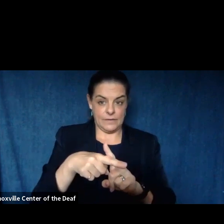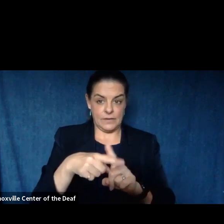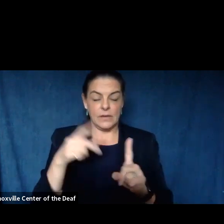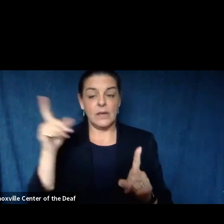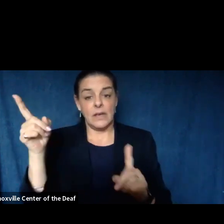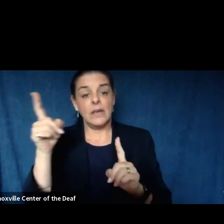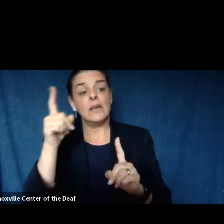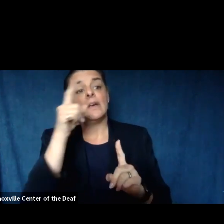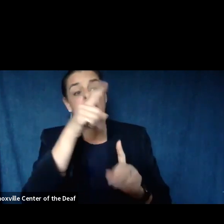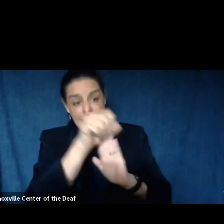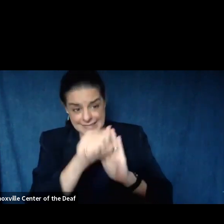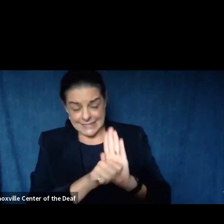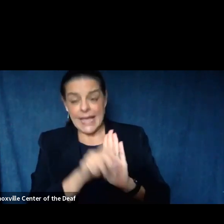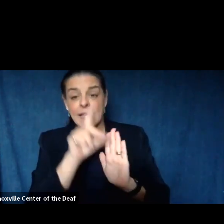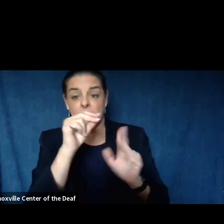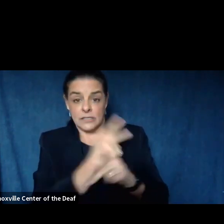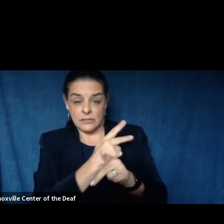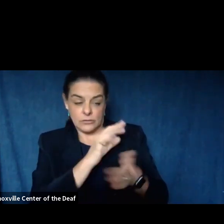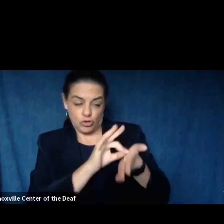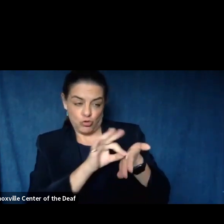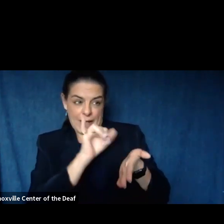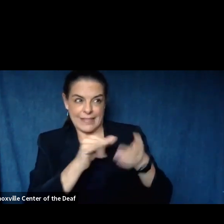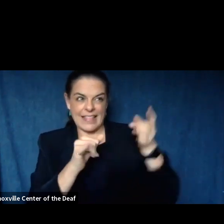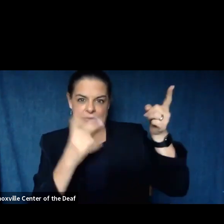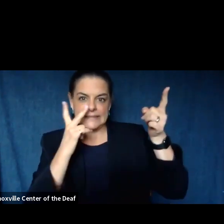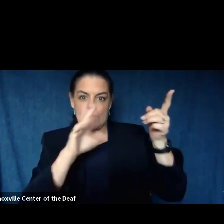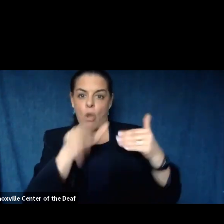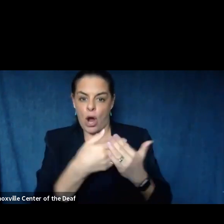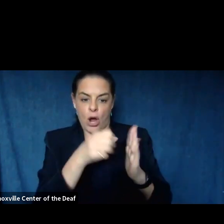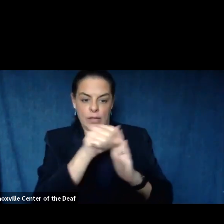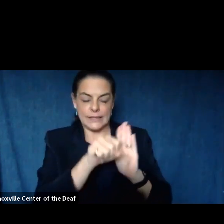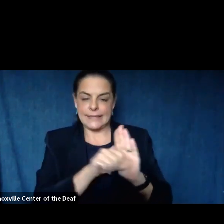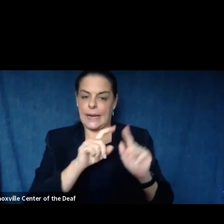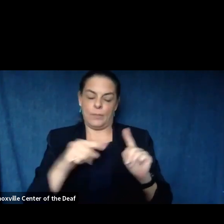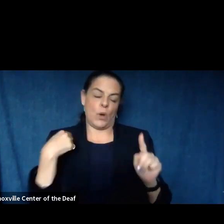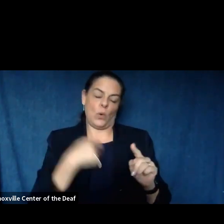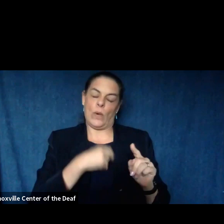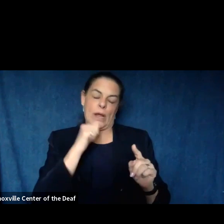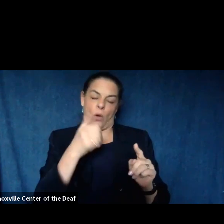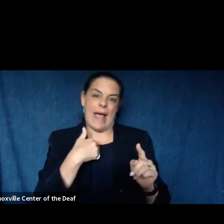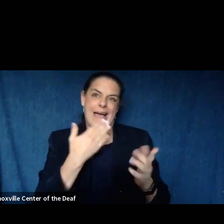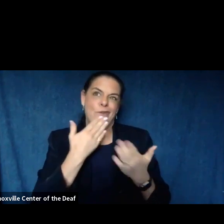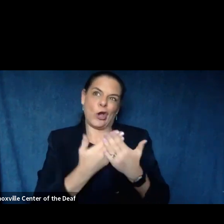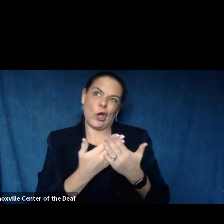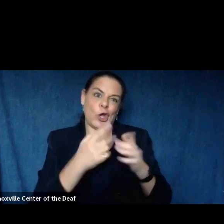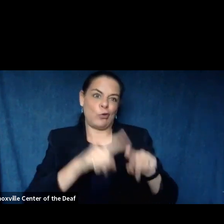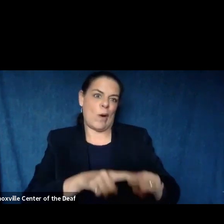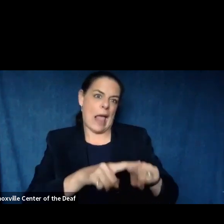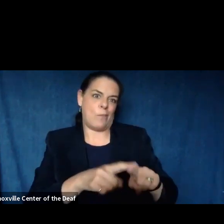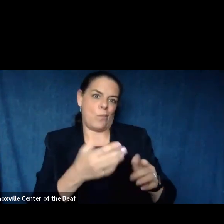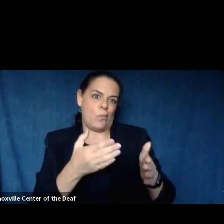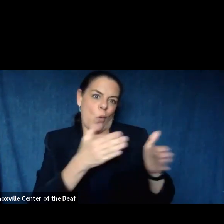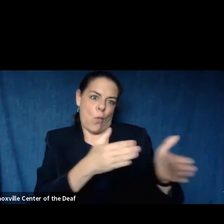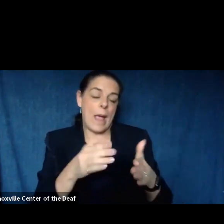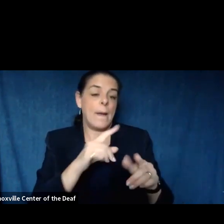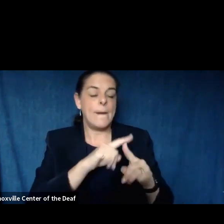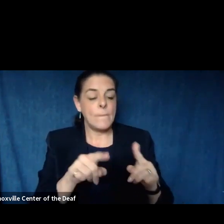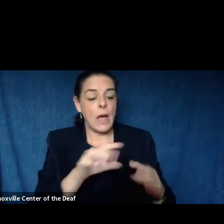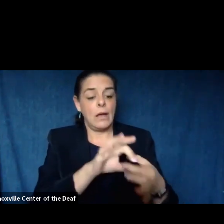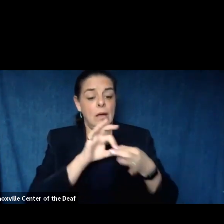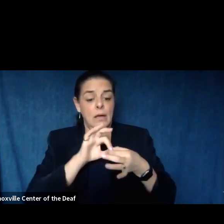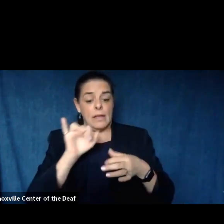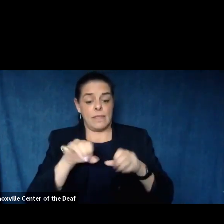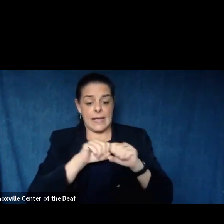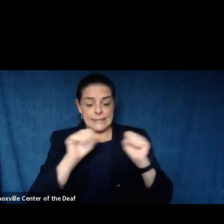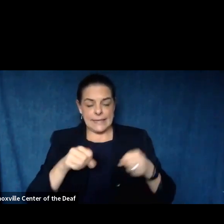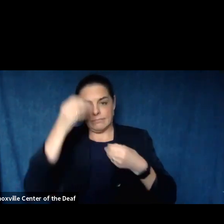state does track that because they see all the tests. We just don't have a good, reliable way to do that. But again, it goes back to that system that was set up to let us know